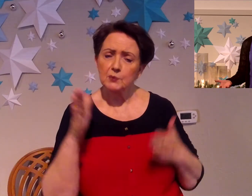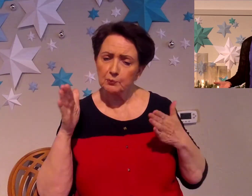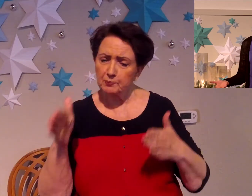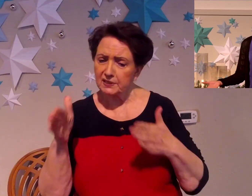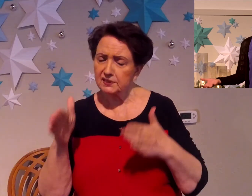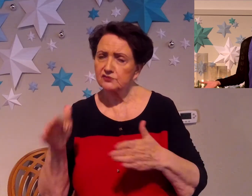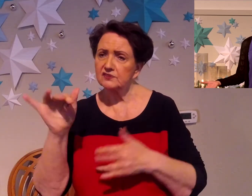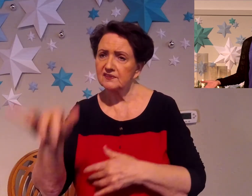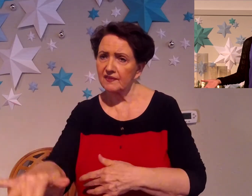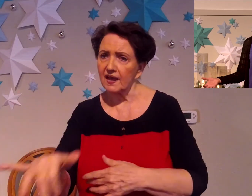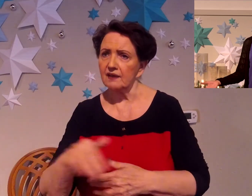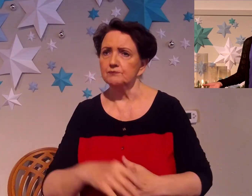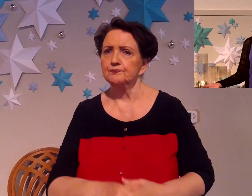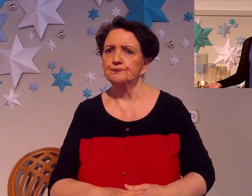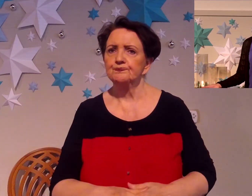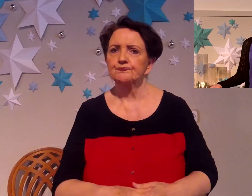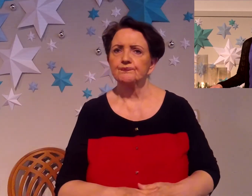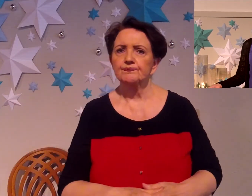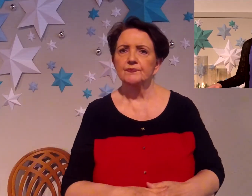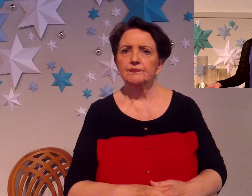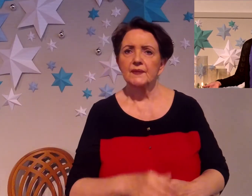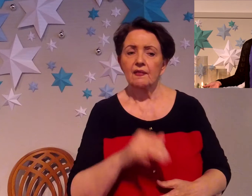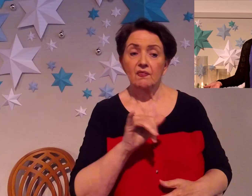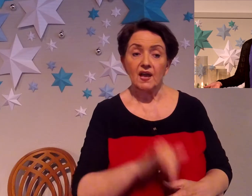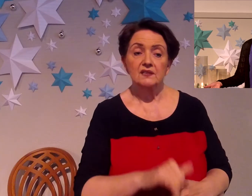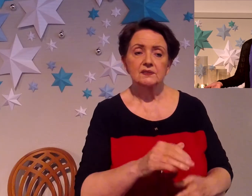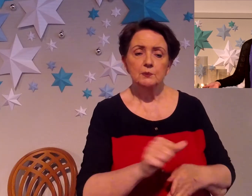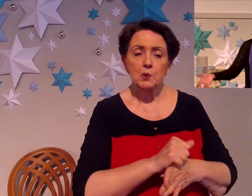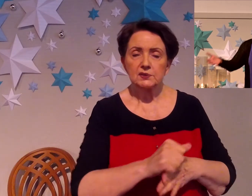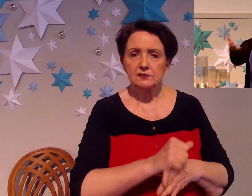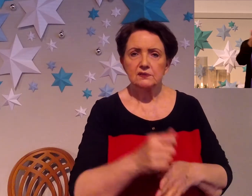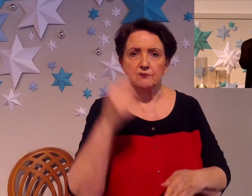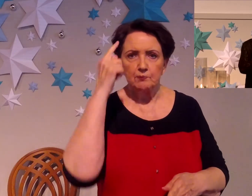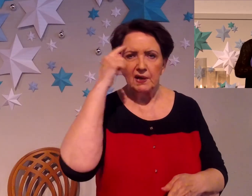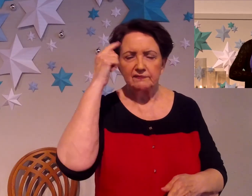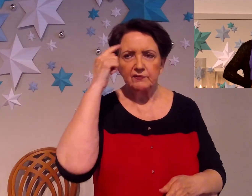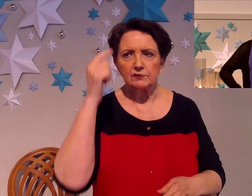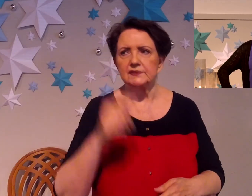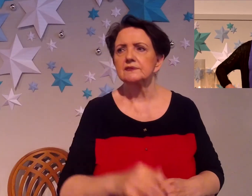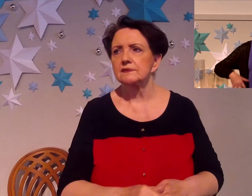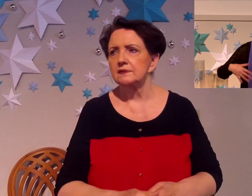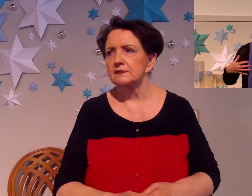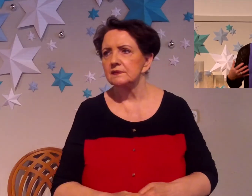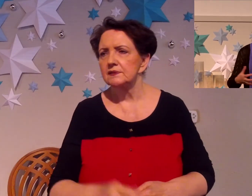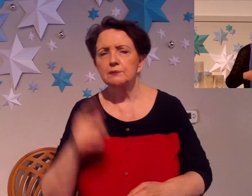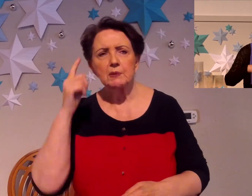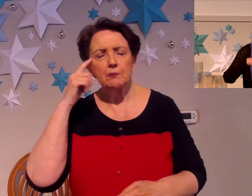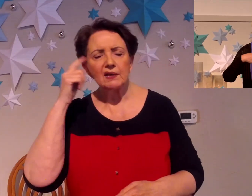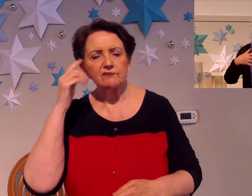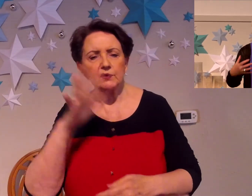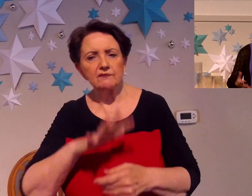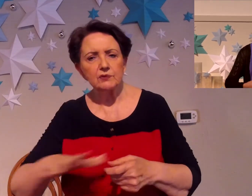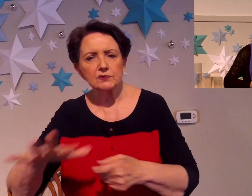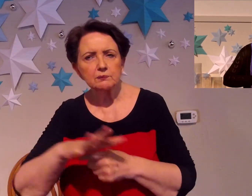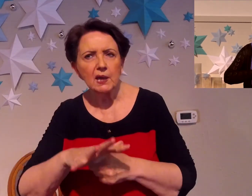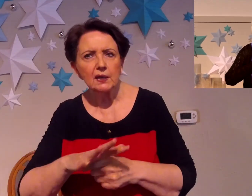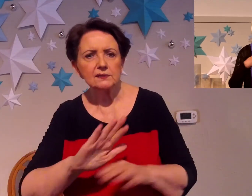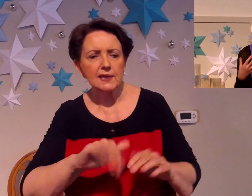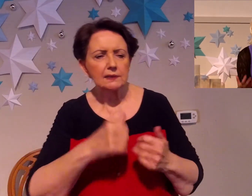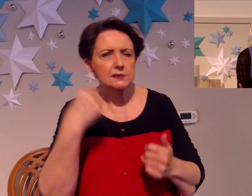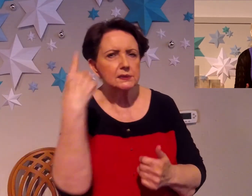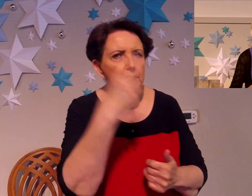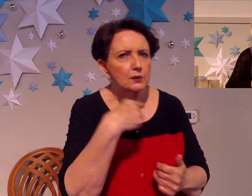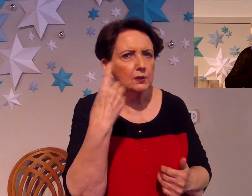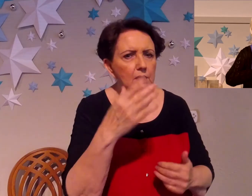to that. And isn't that the ultimate practice of mindfulness? To be mindful of our space. How does it look? How does it feel? Is